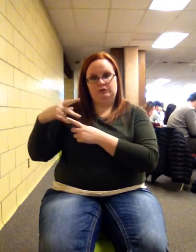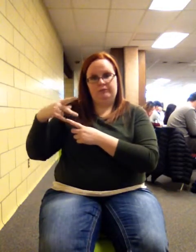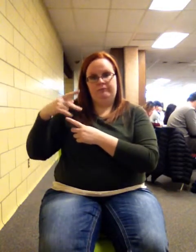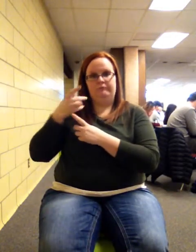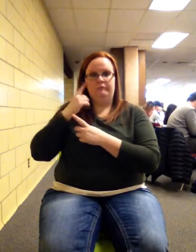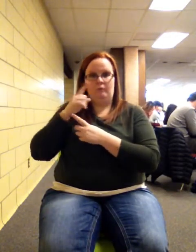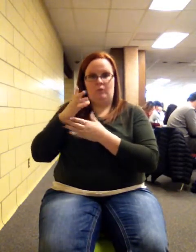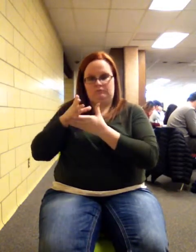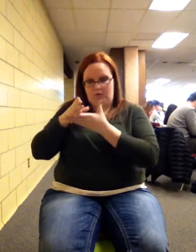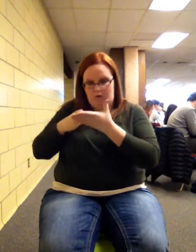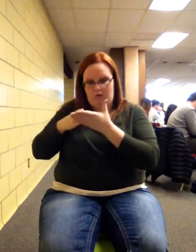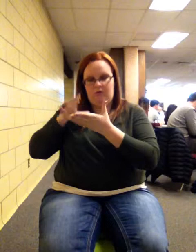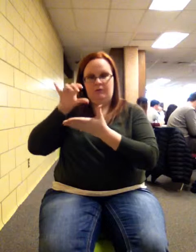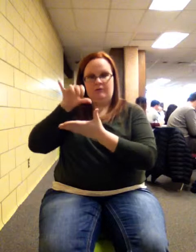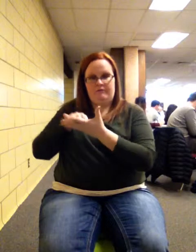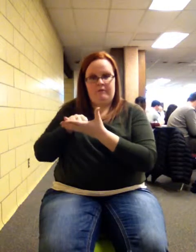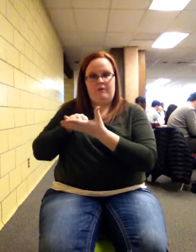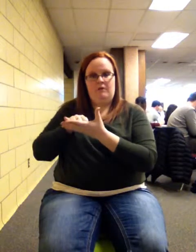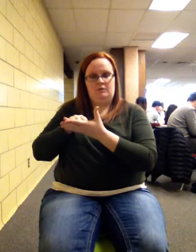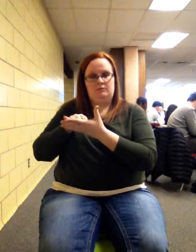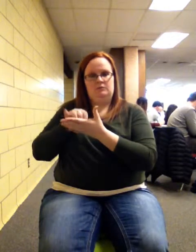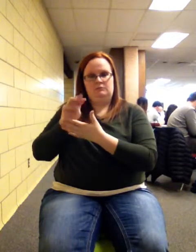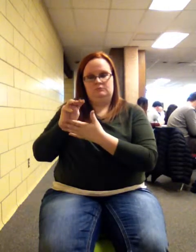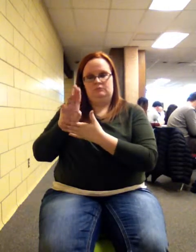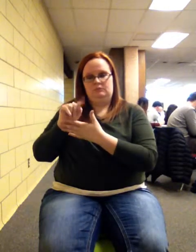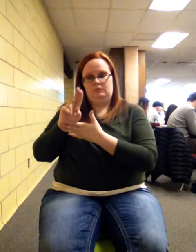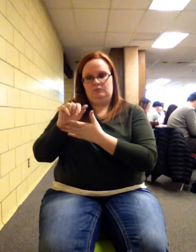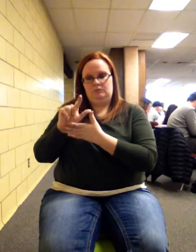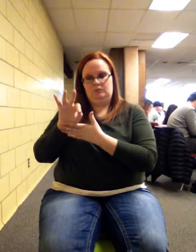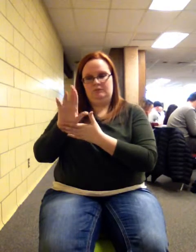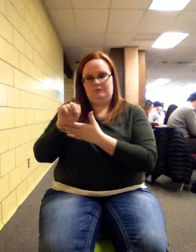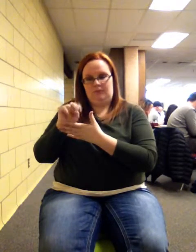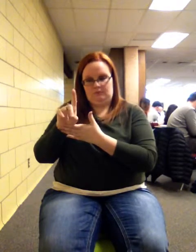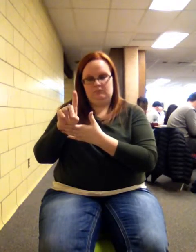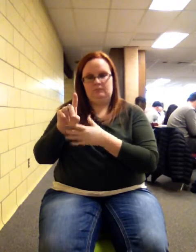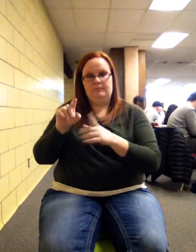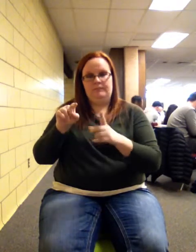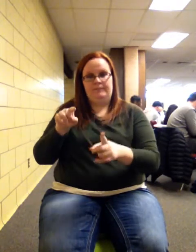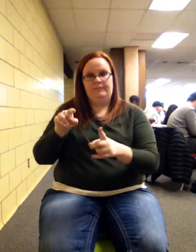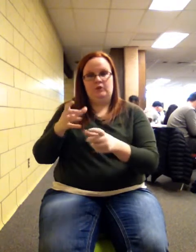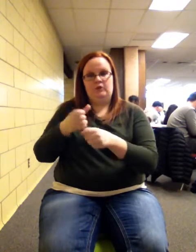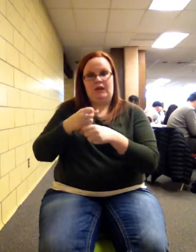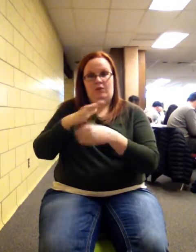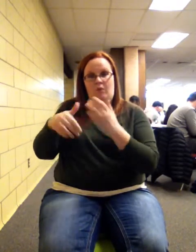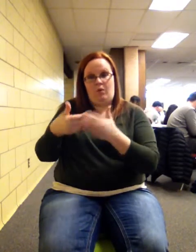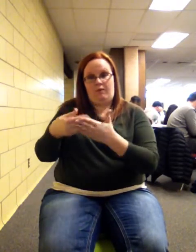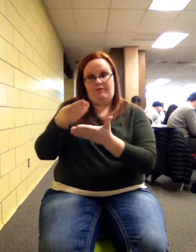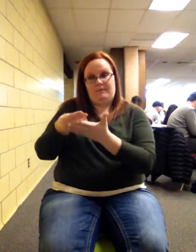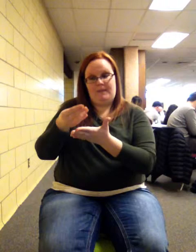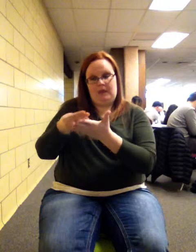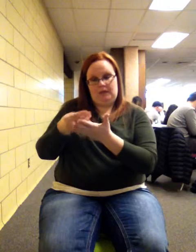So the mutual fund manager is basically taking all of the money from all of the net savers and pooling it all together.